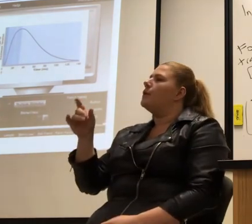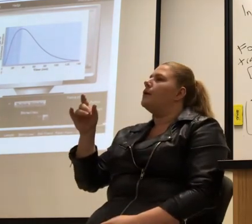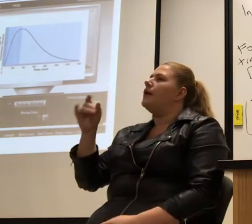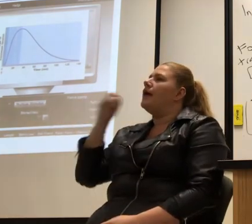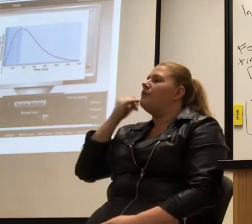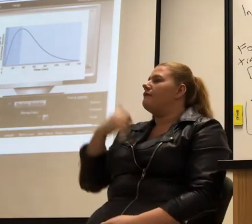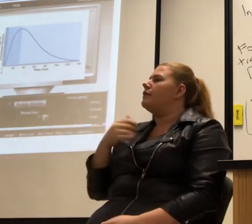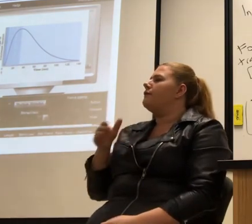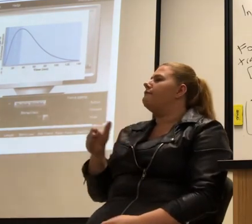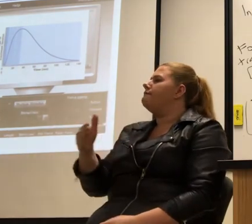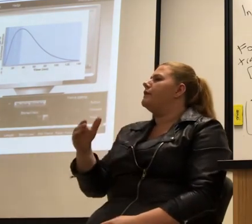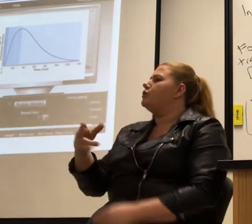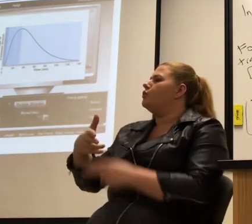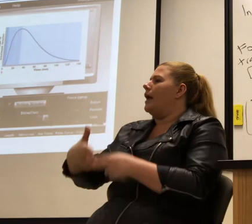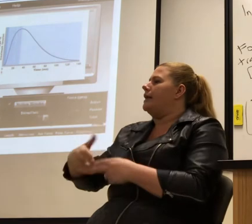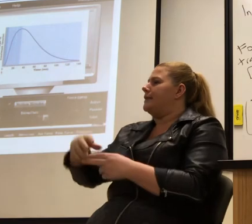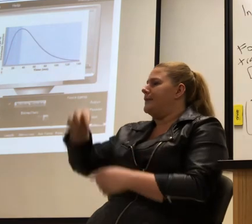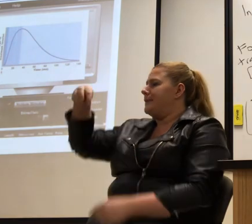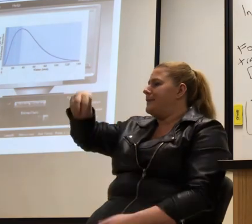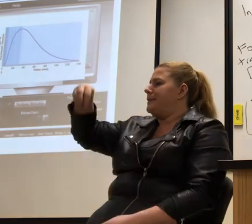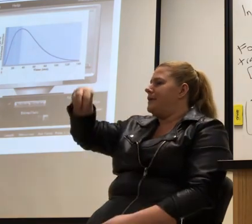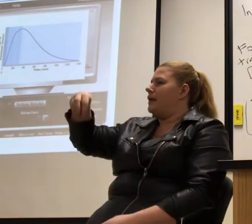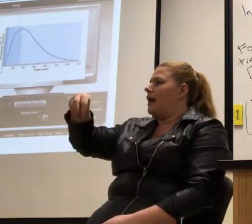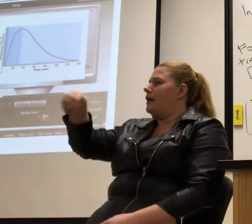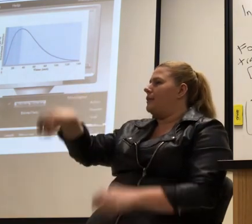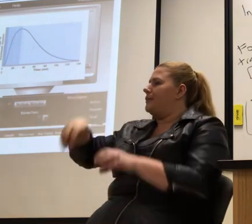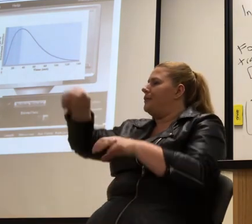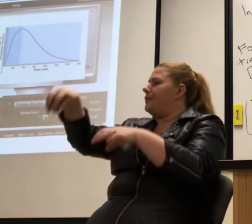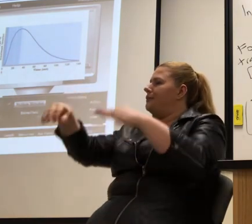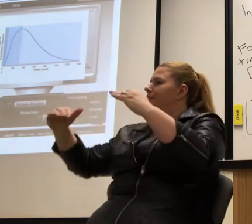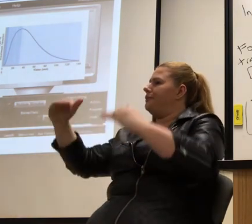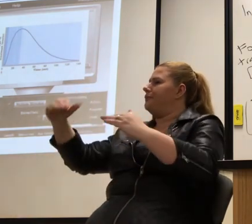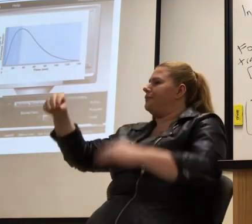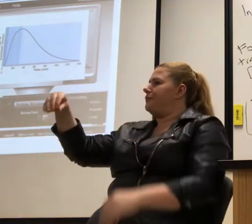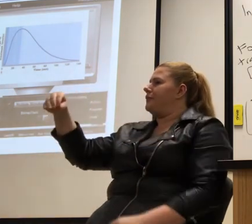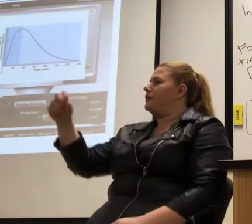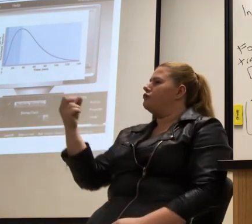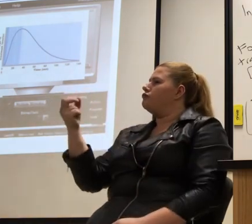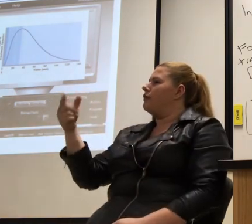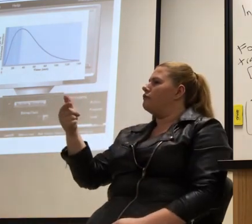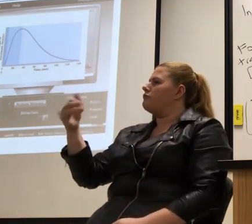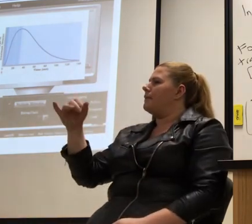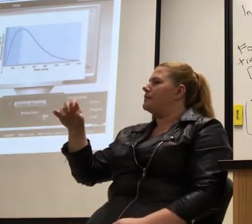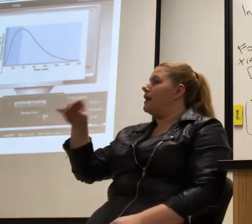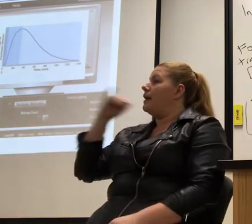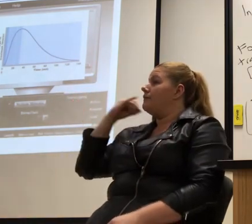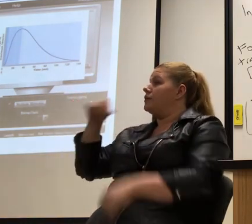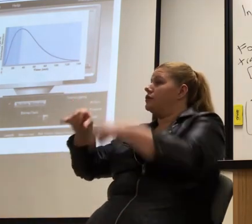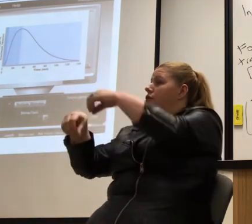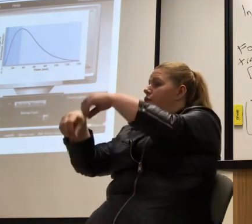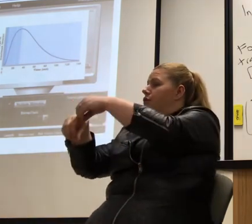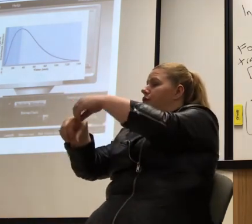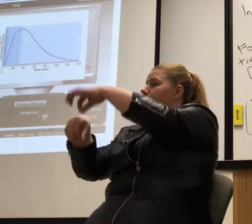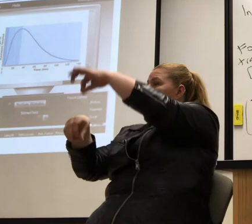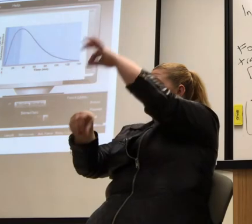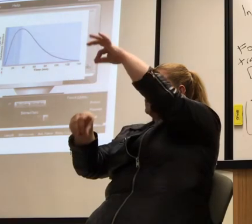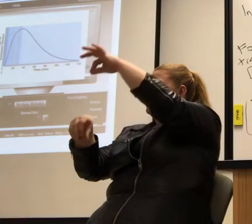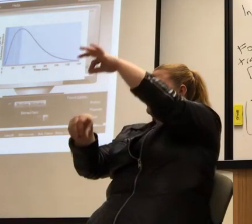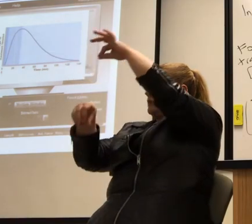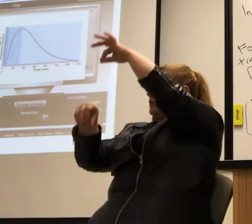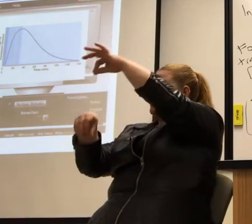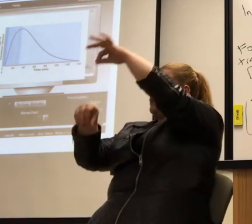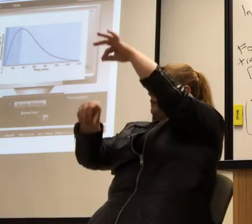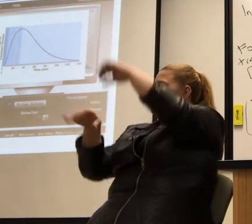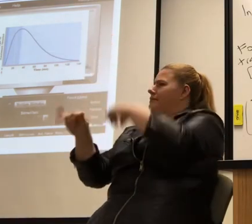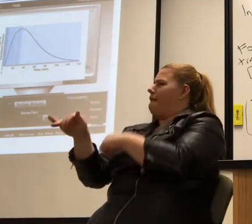weight that weighed 12 grams, and you just put it at the end of a string, what does that feel like, that pull of a